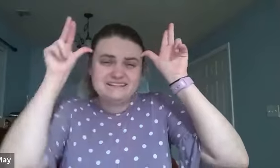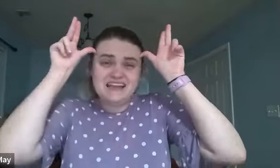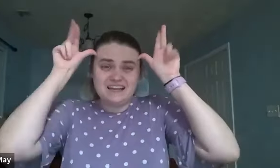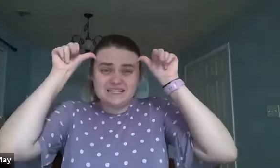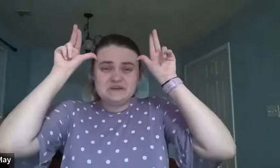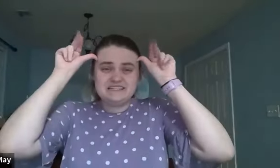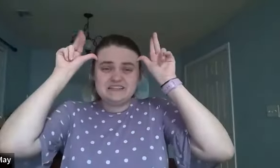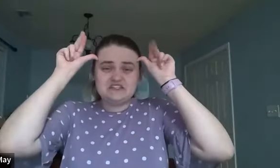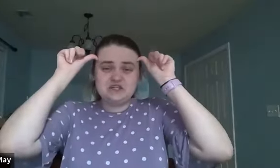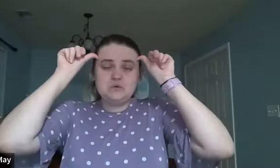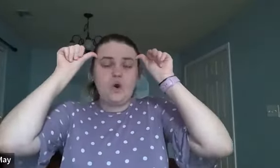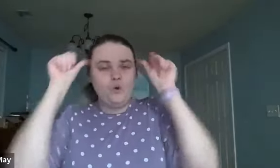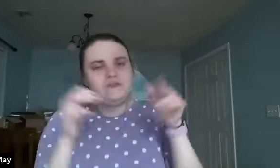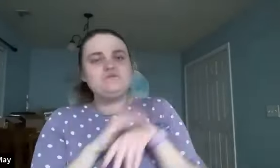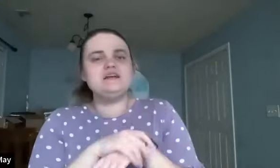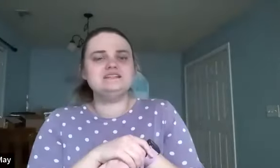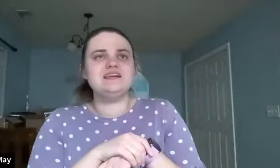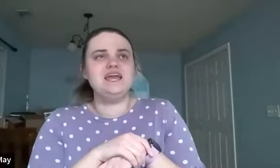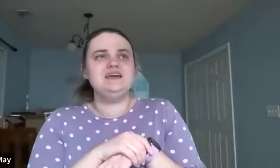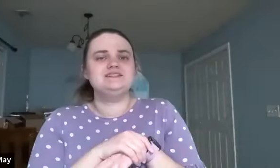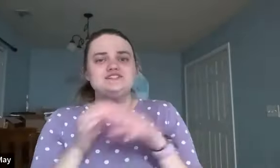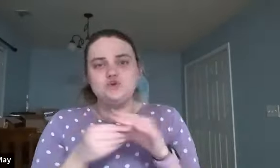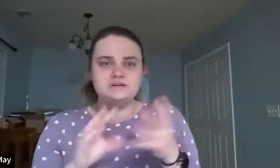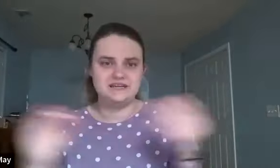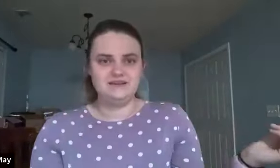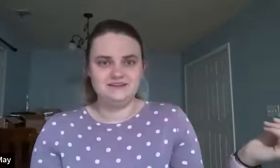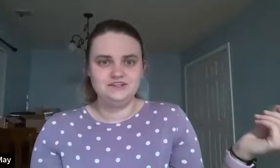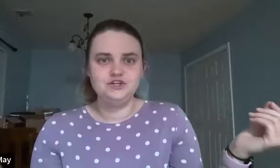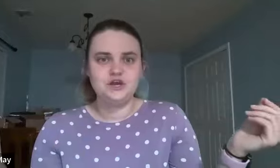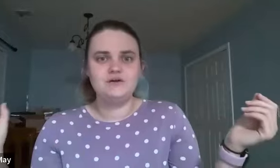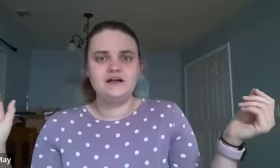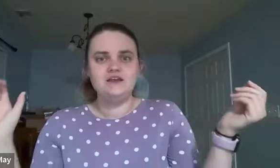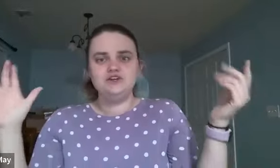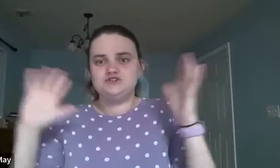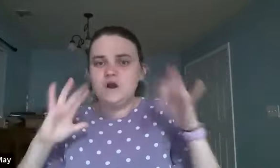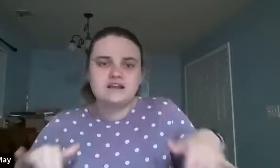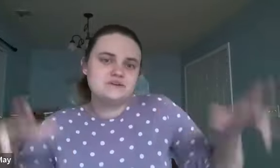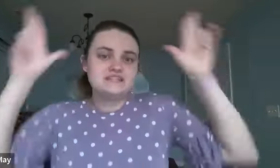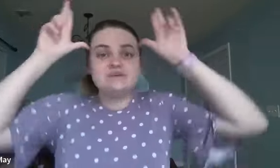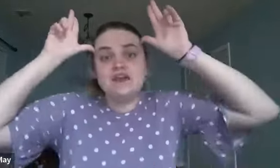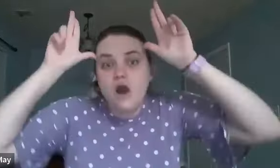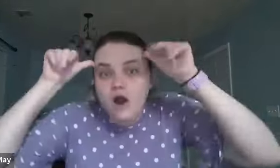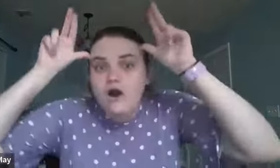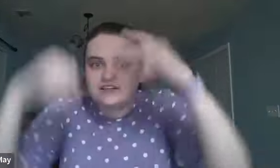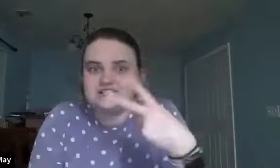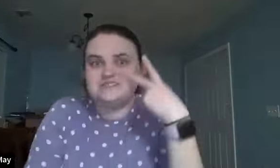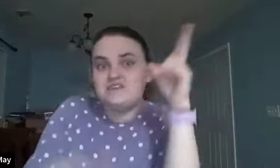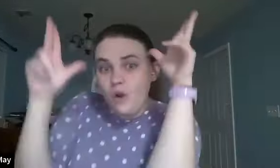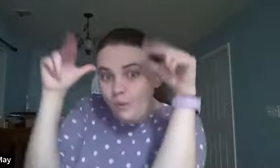Honestly, I typically see the 2 only when it's like storytelling, you know, like you're talking with kids and being like, oh, did you see the